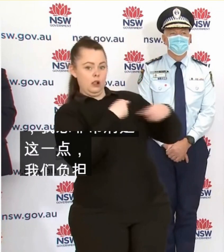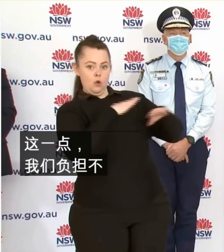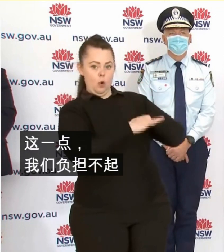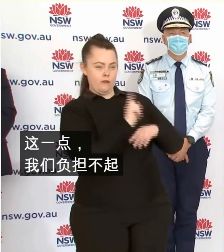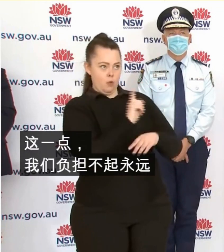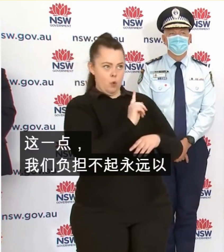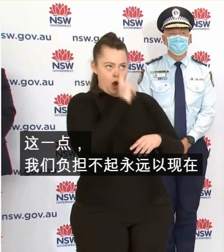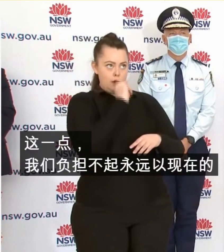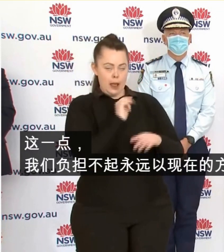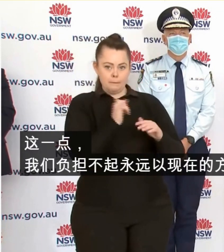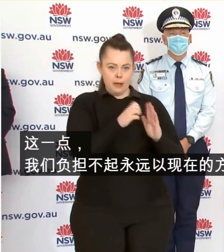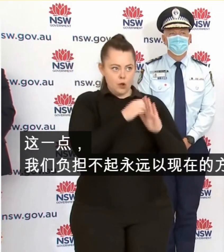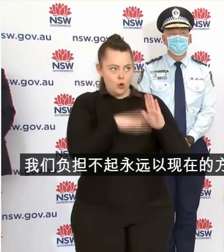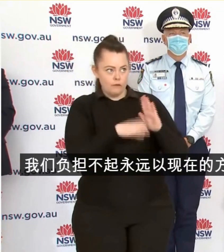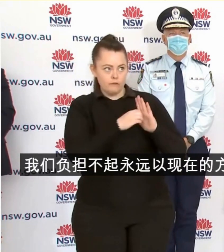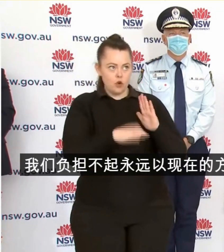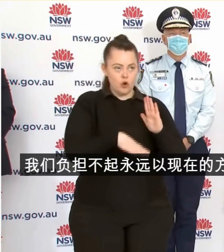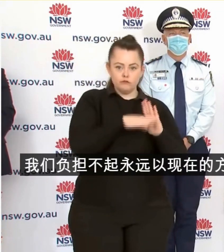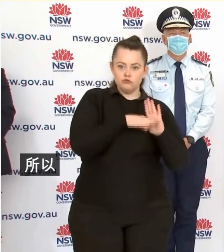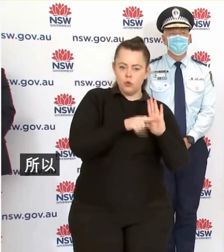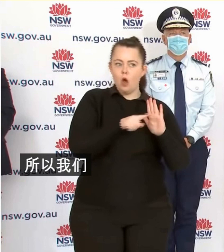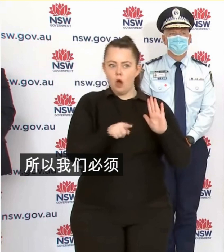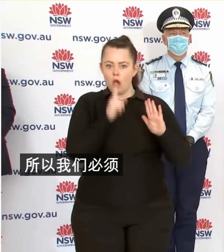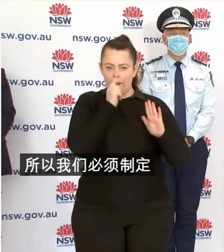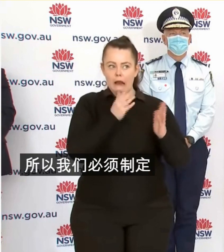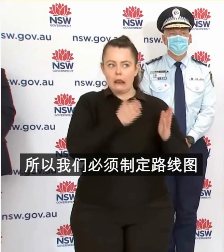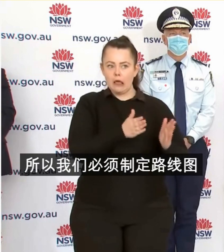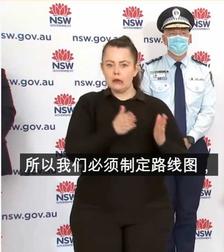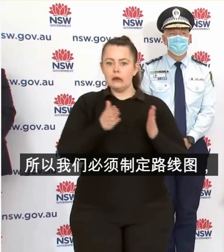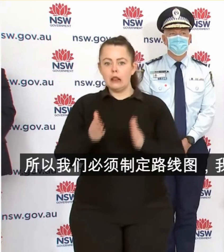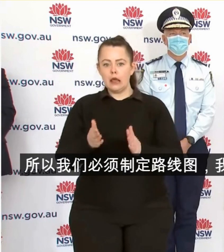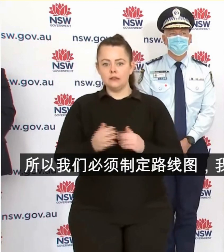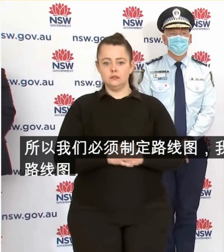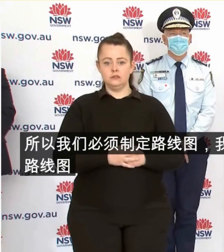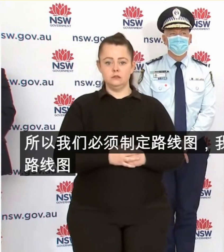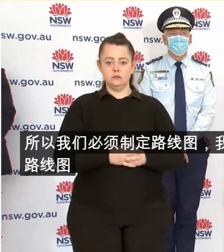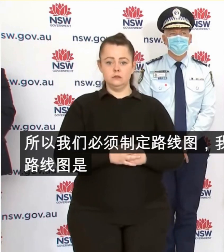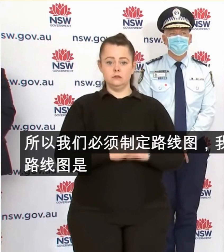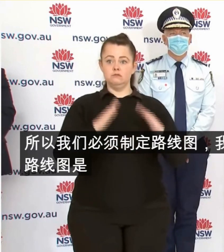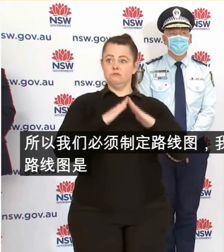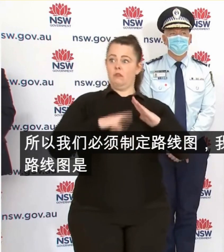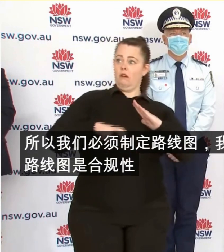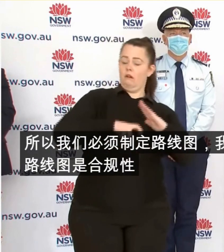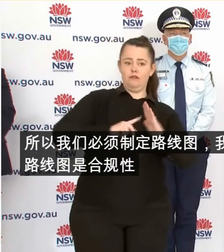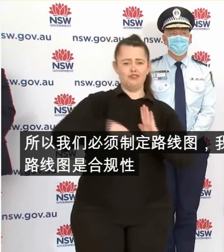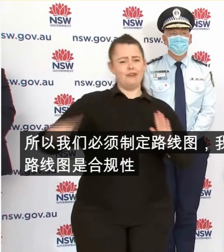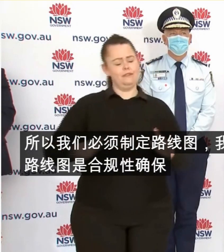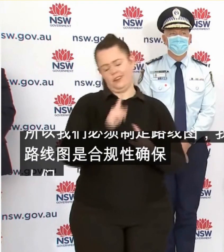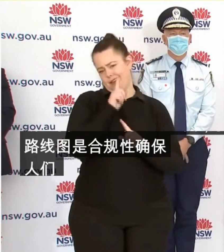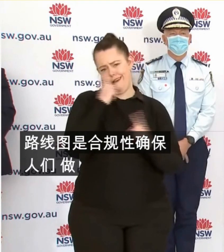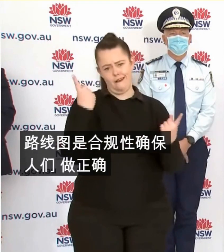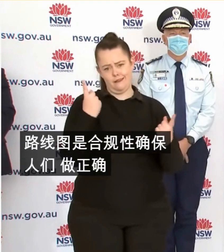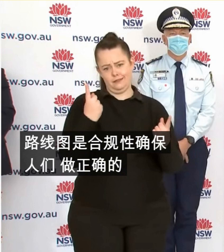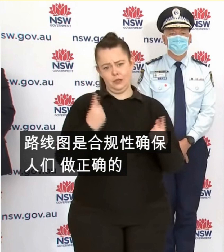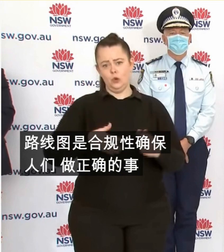this. We can't afford to live the way we are forever. So we have to have a roadmap out. And our roadmap out is